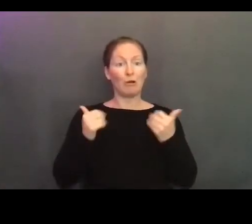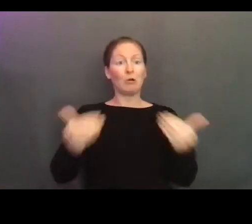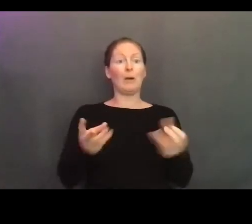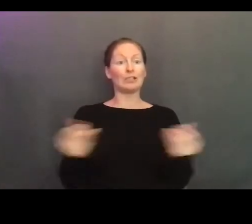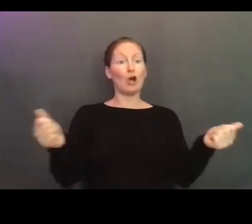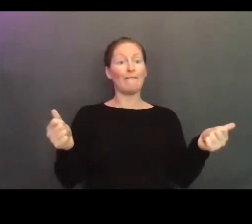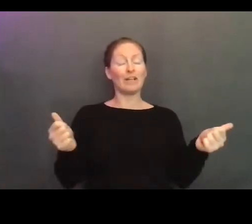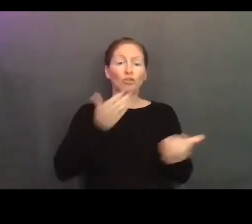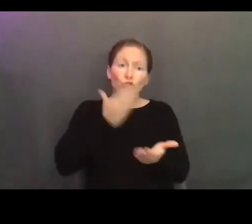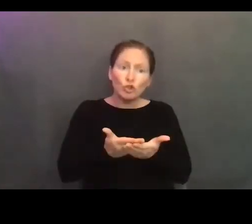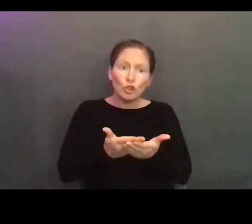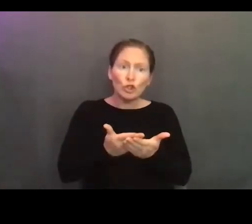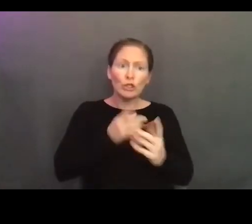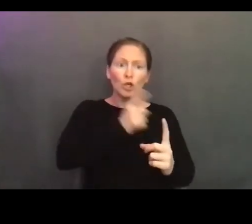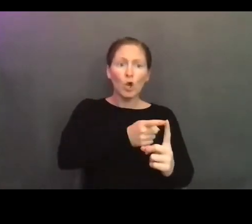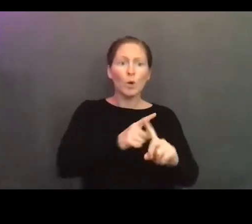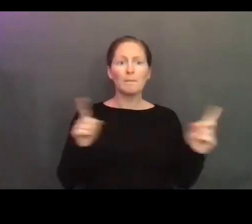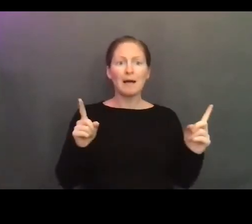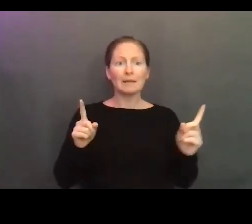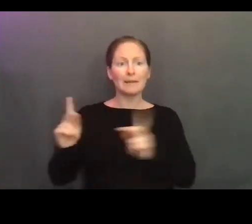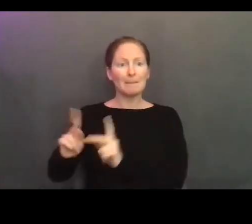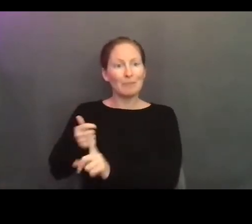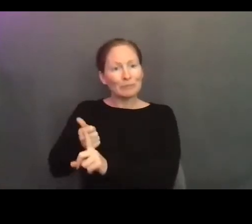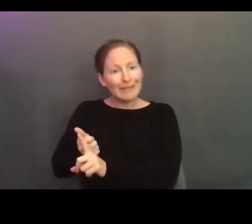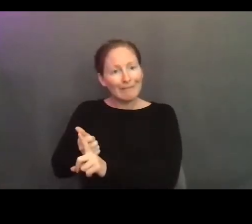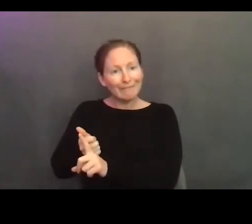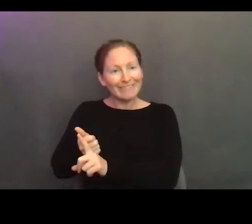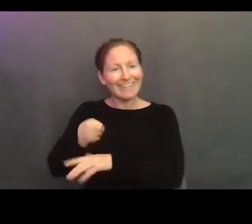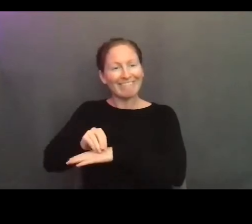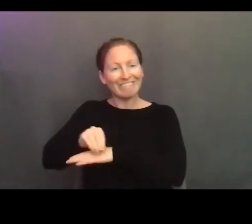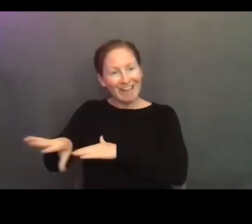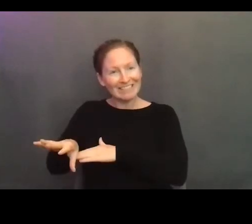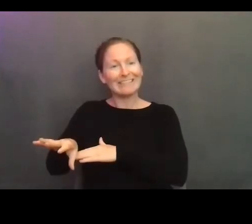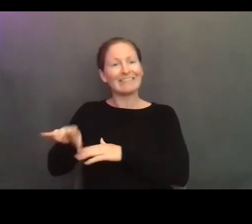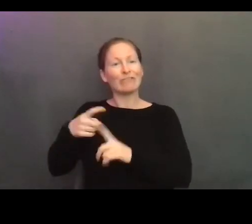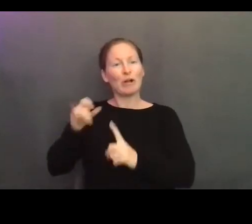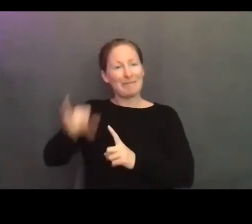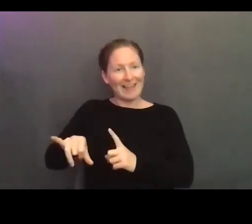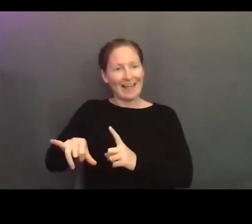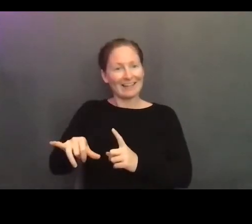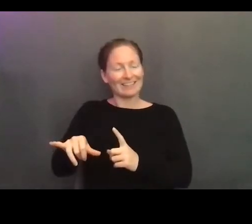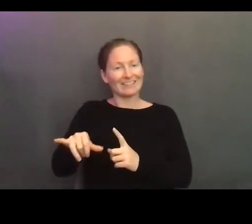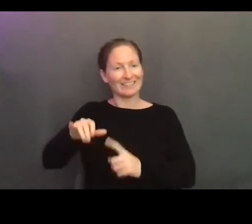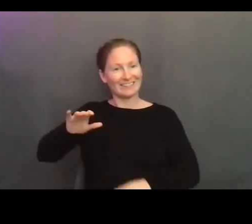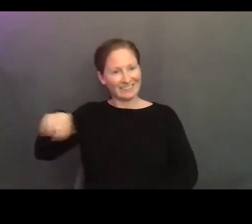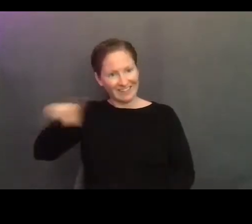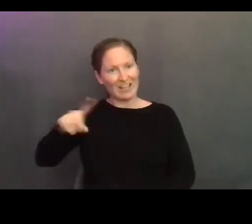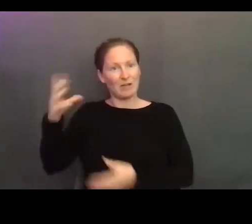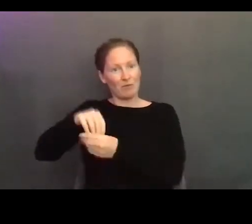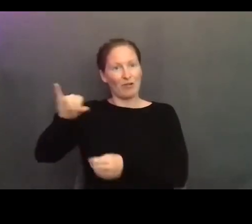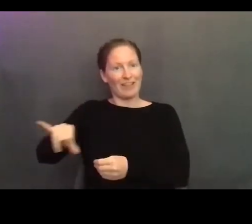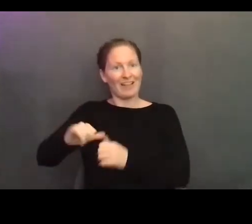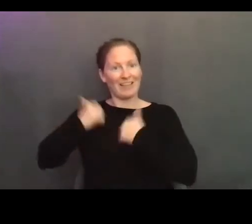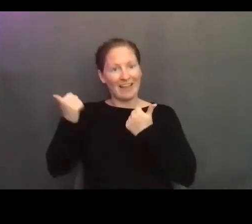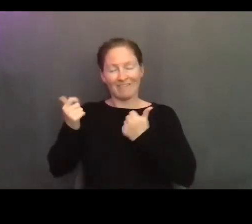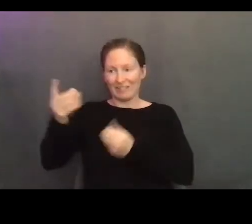good intentions, but without having the people that actually are in that life day in and day out, giving us their opinion, a lot of